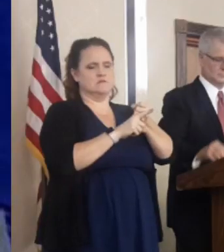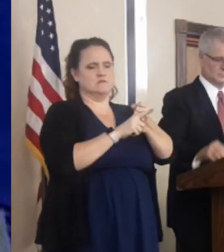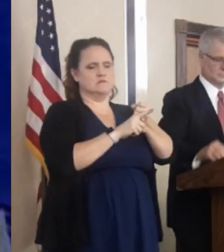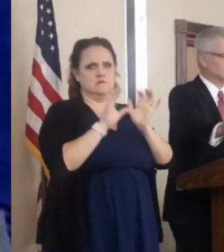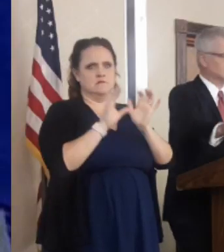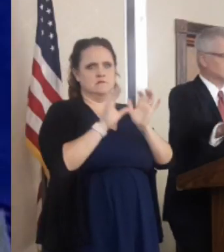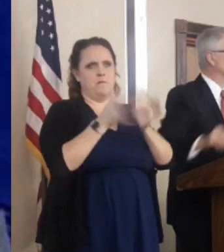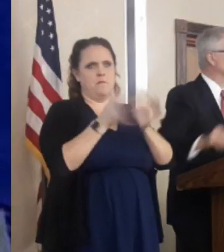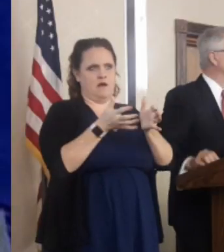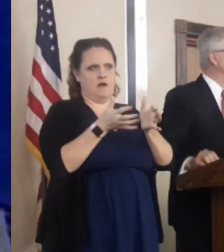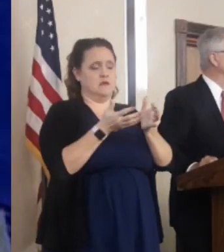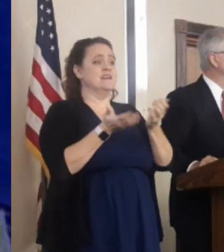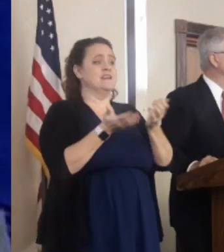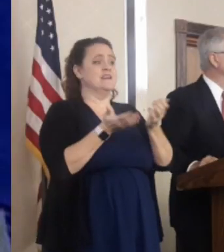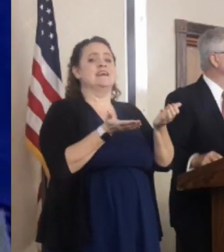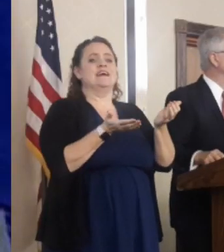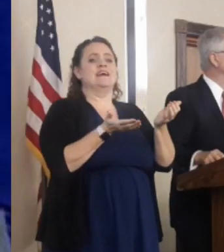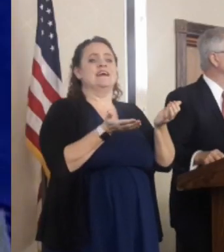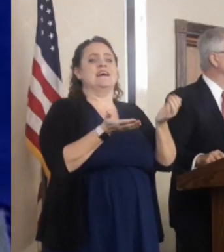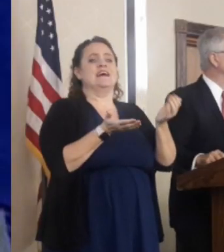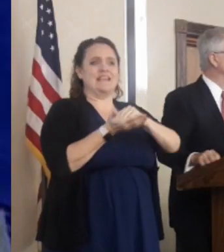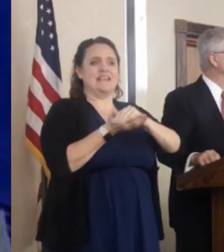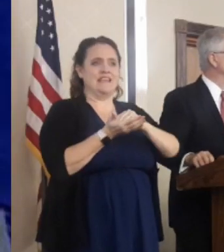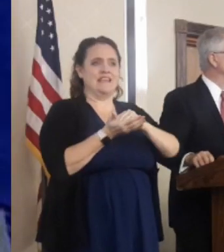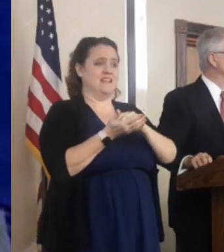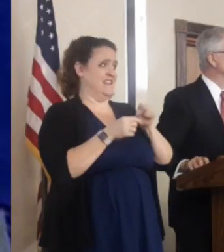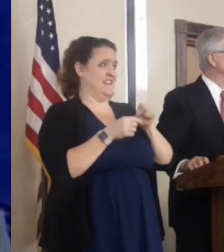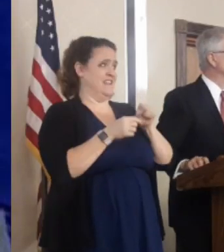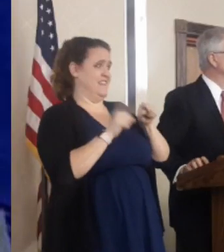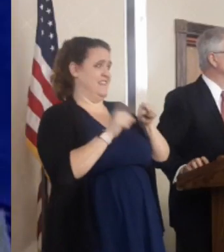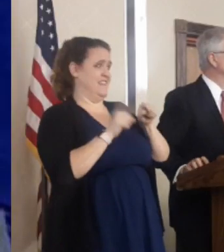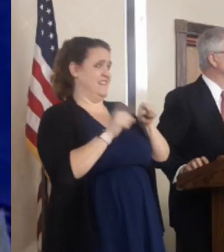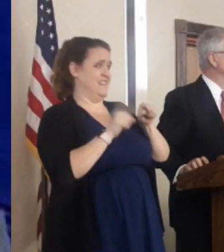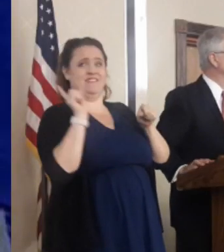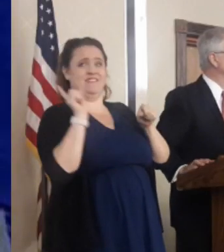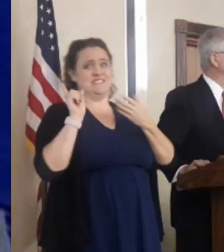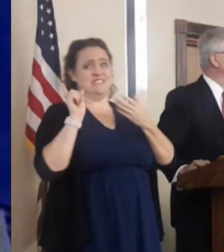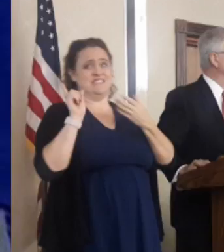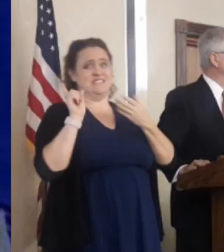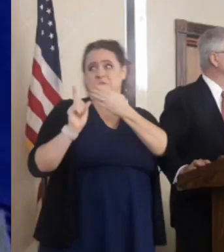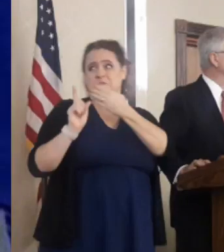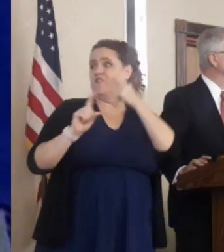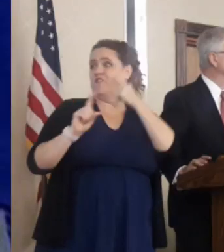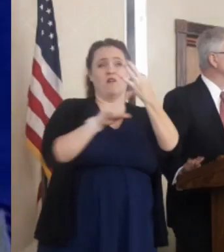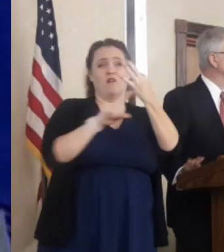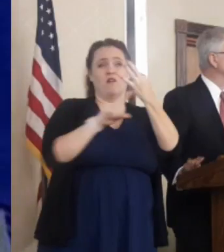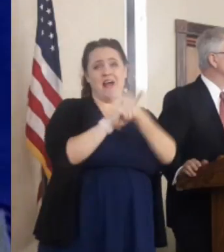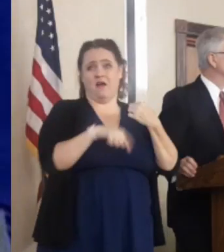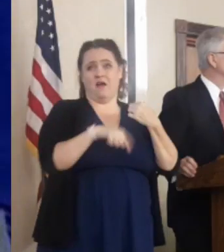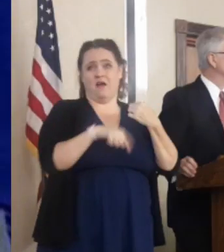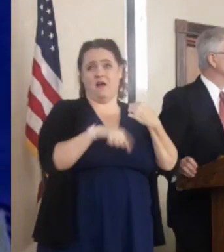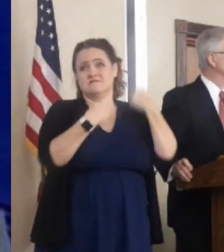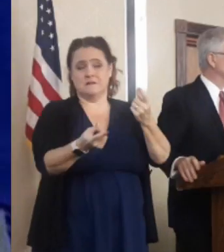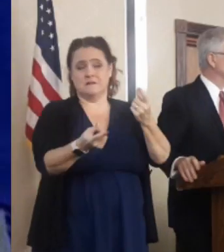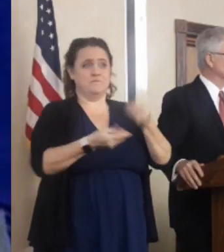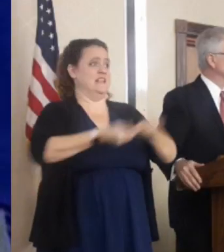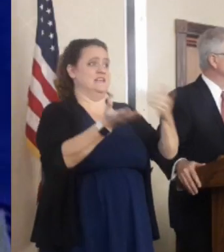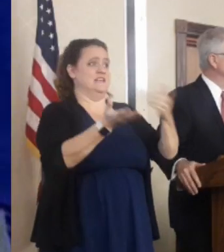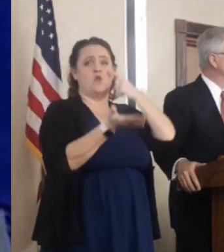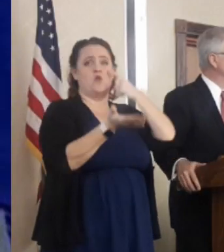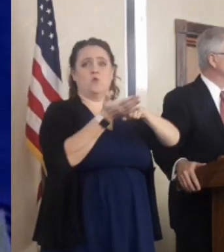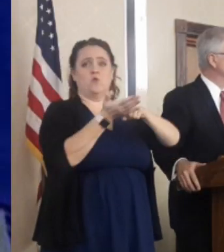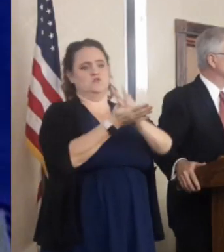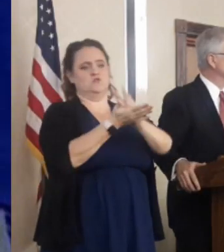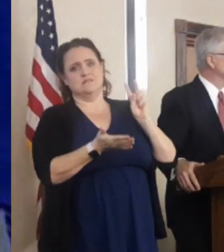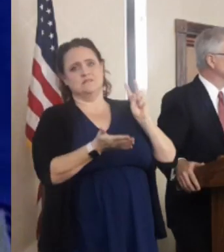Again, this has been up there 9 months plus or minus in various forms. It was noticed 2 weeks ago. I mean, there has been a lot of